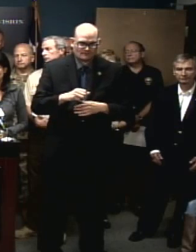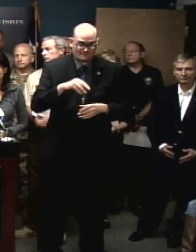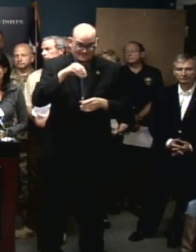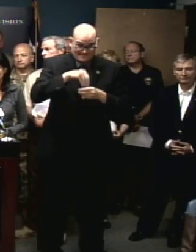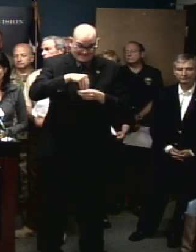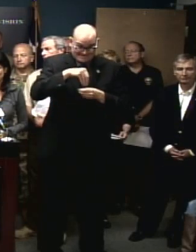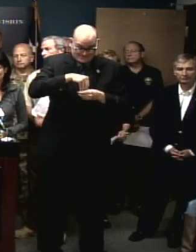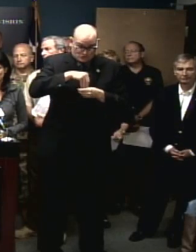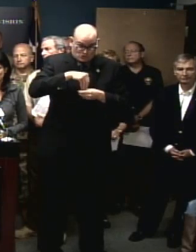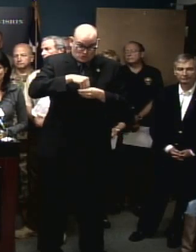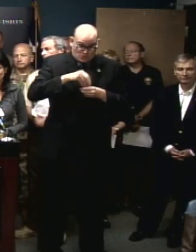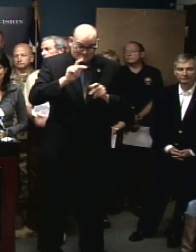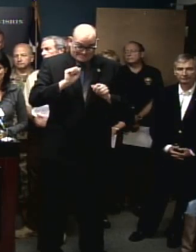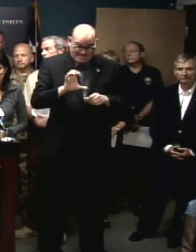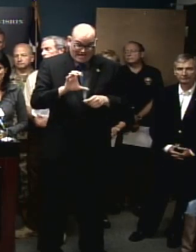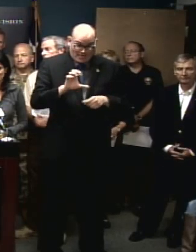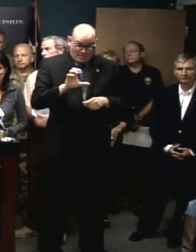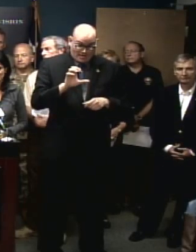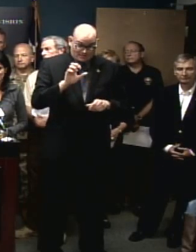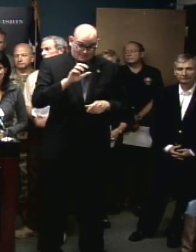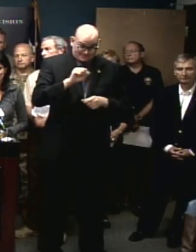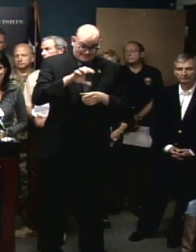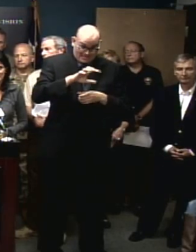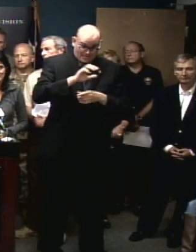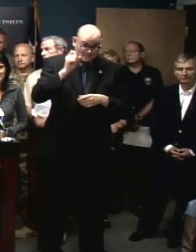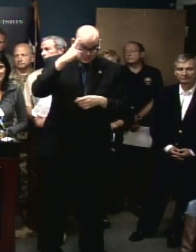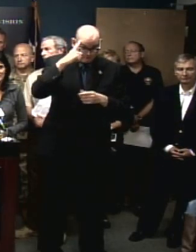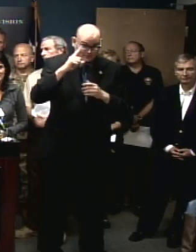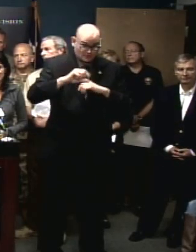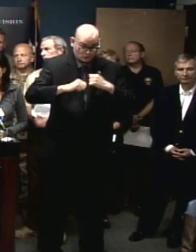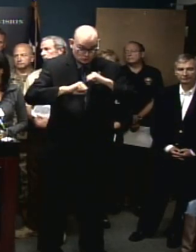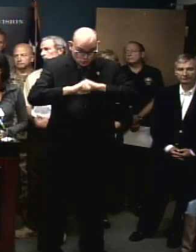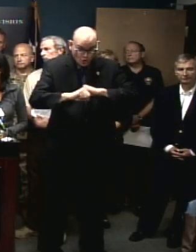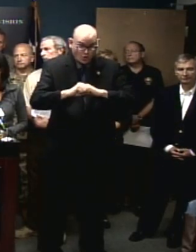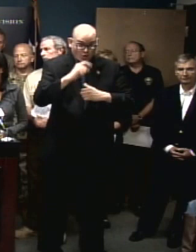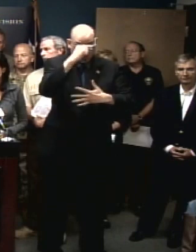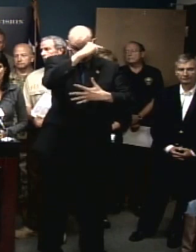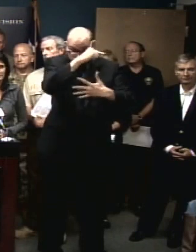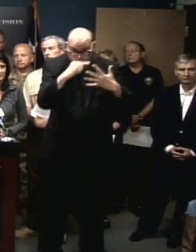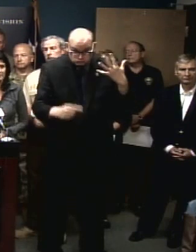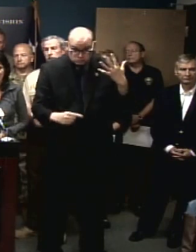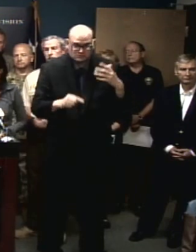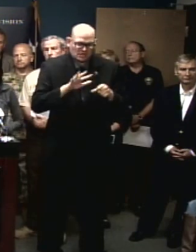forces, working with the county governments, and the Guard is also offered some assistance.